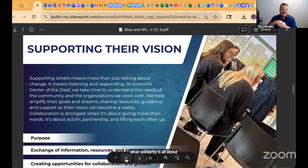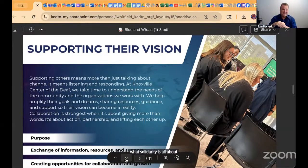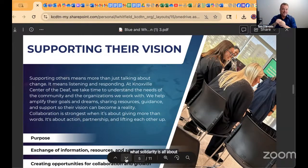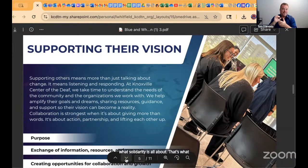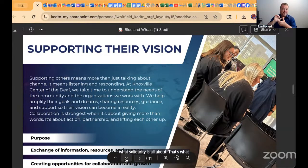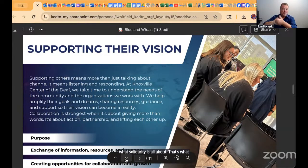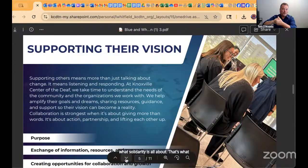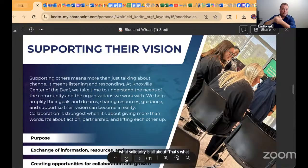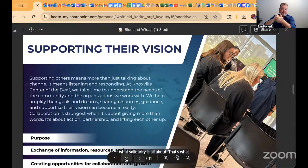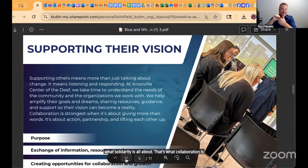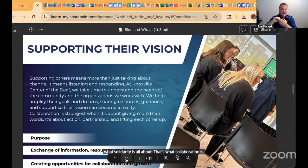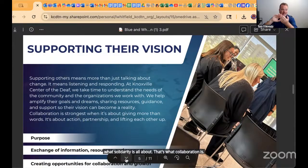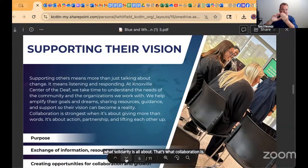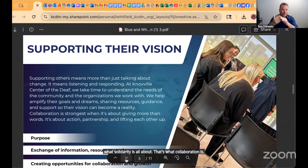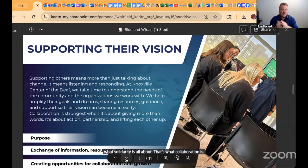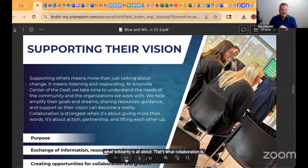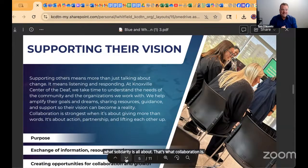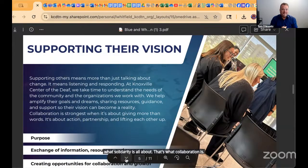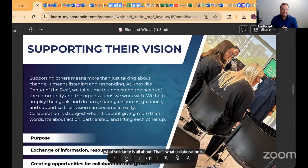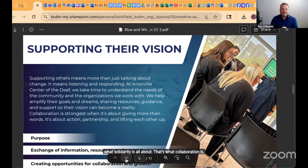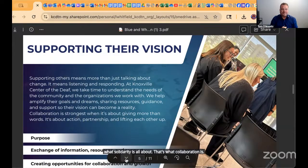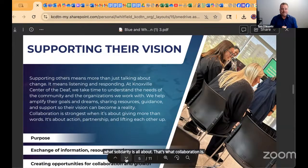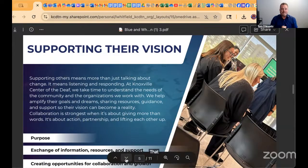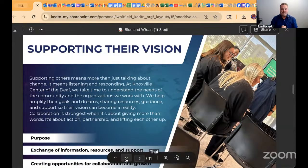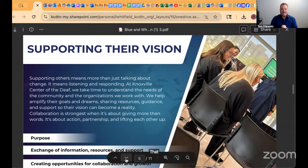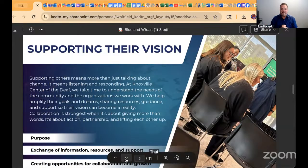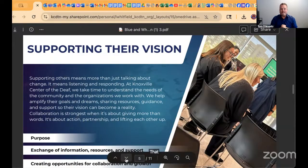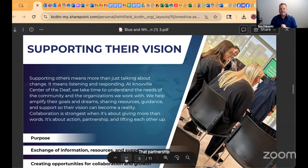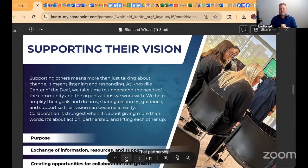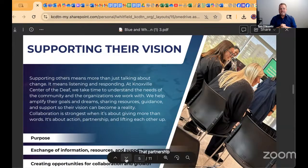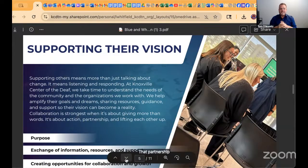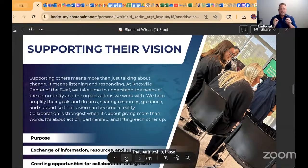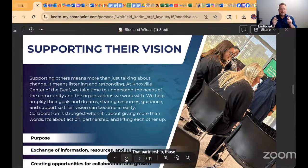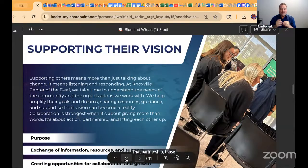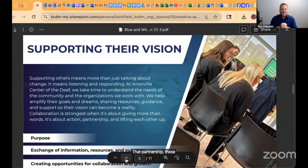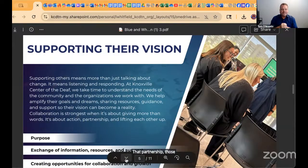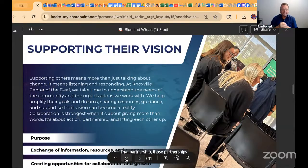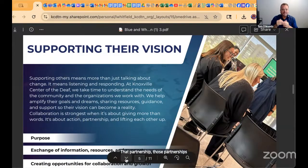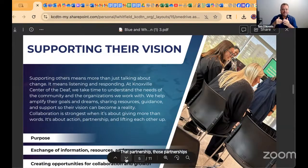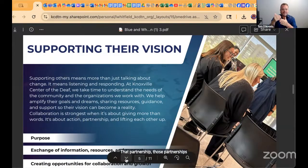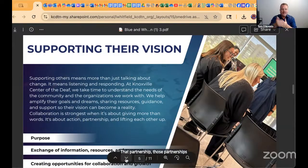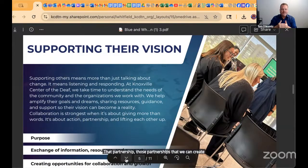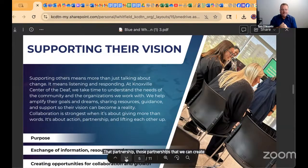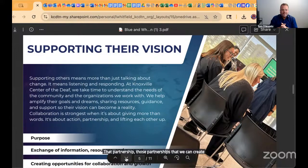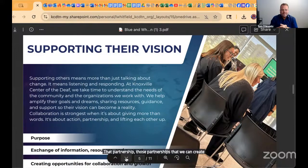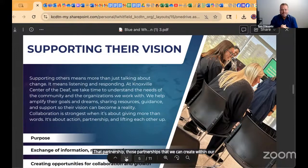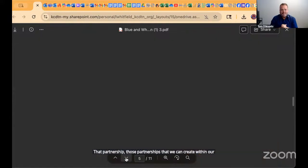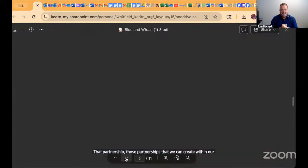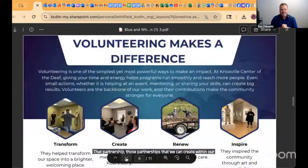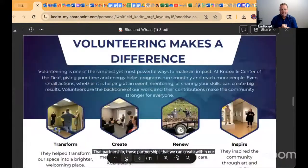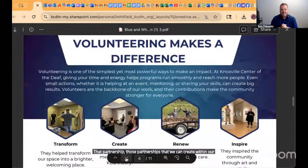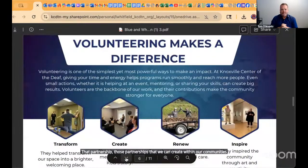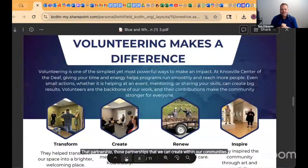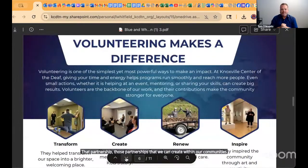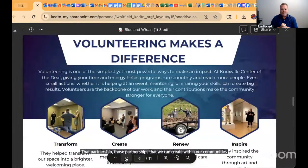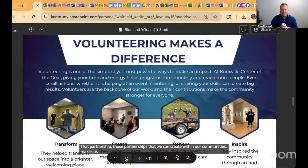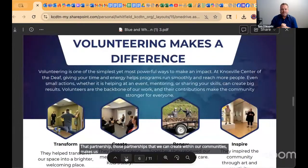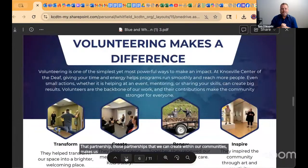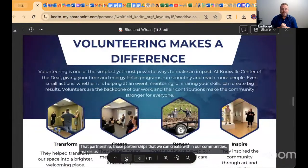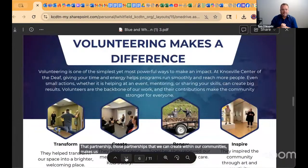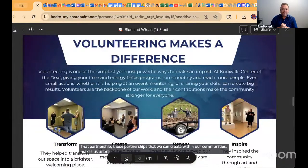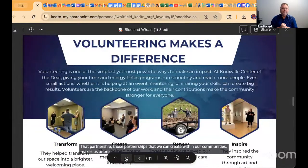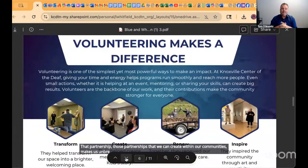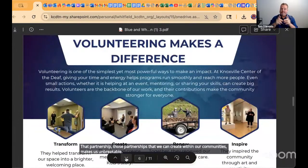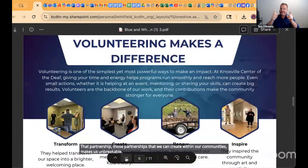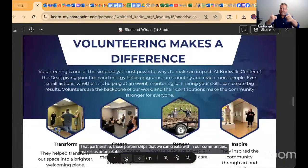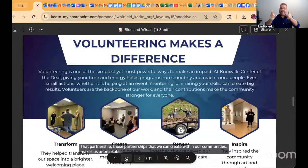what collaboration is. That partnership, those partnerships that we can create within our communities, makes us